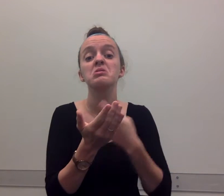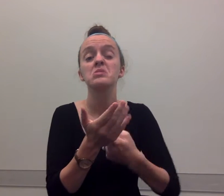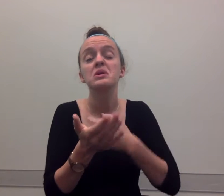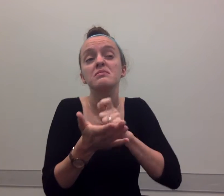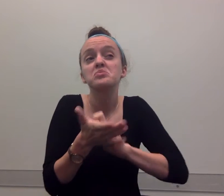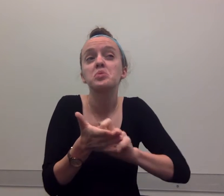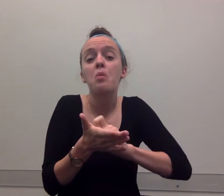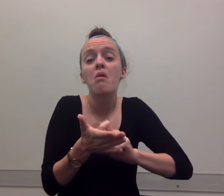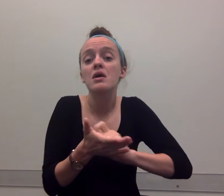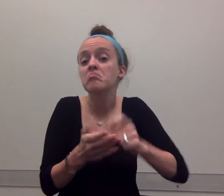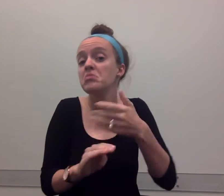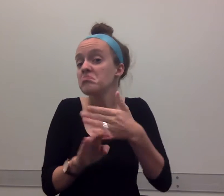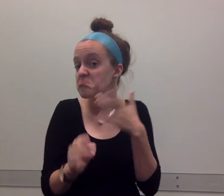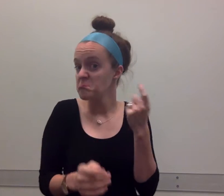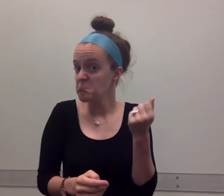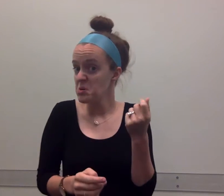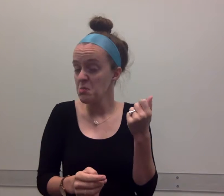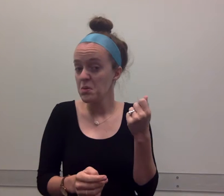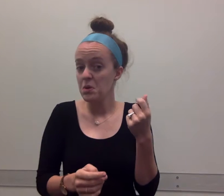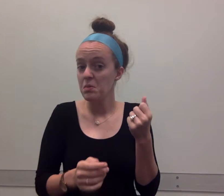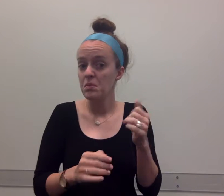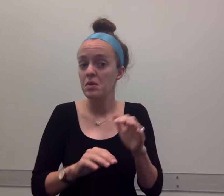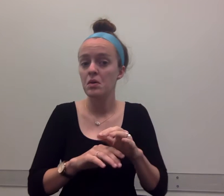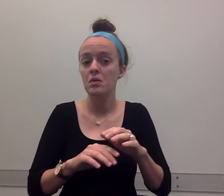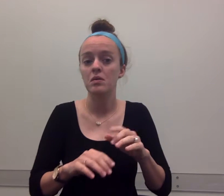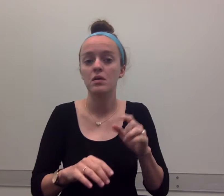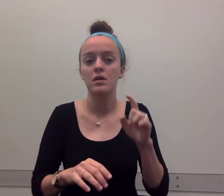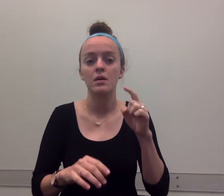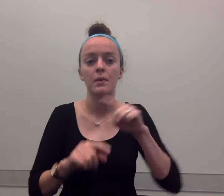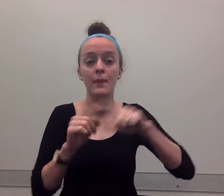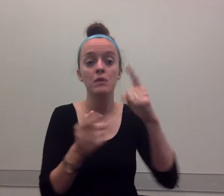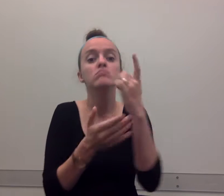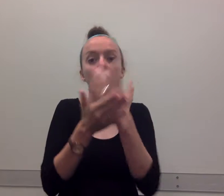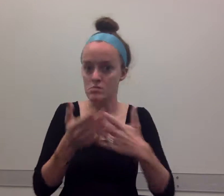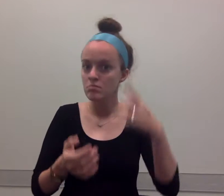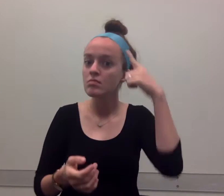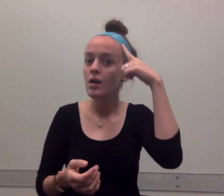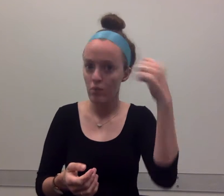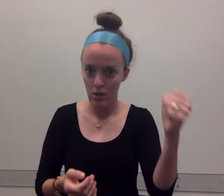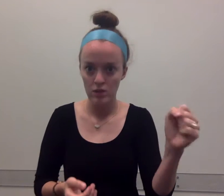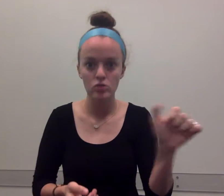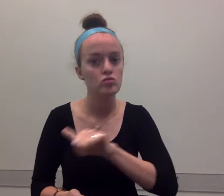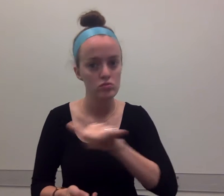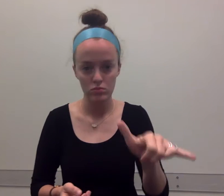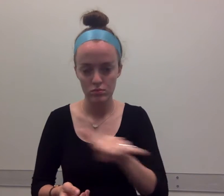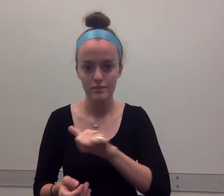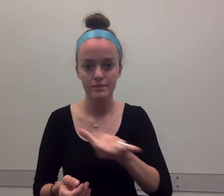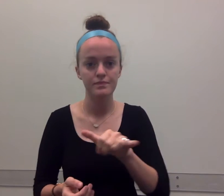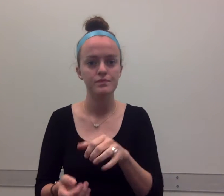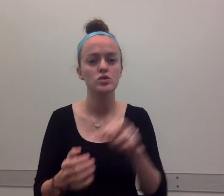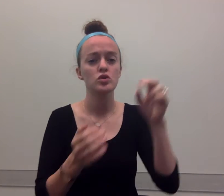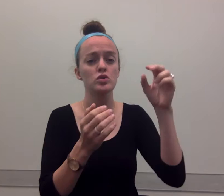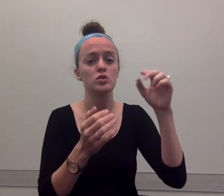writing because you prepare for it. And finally, it is a little memorized because you rehearse it so much.